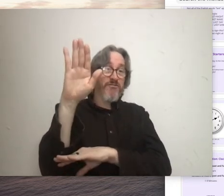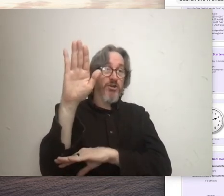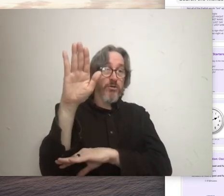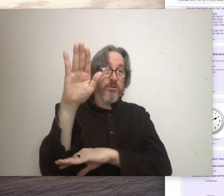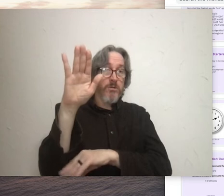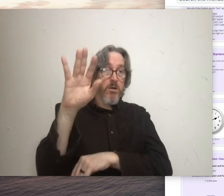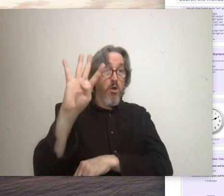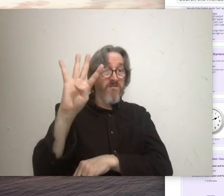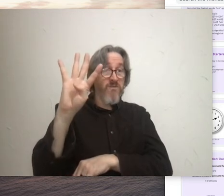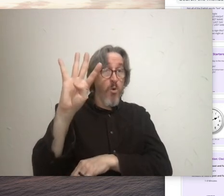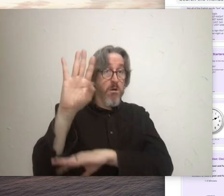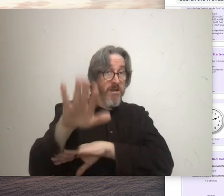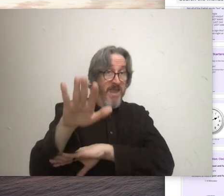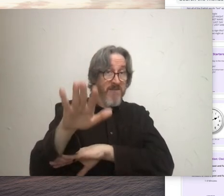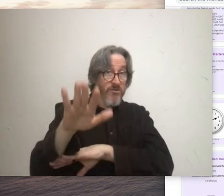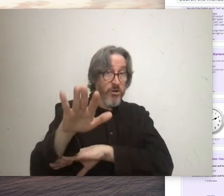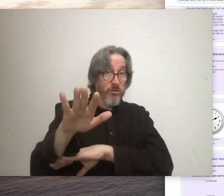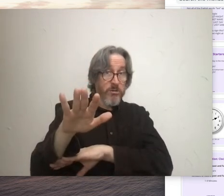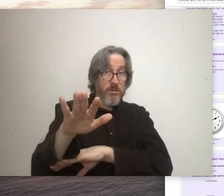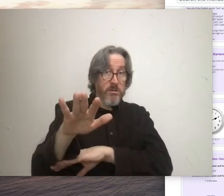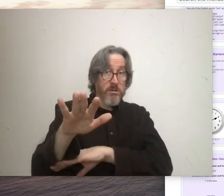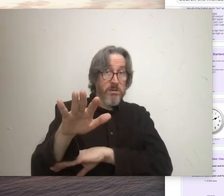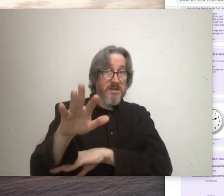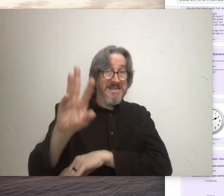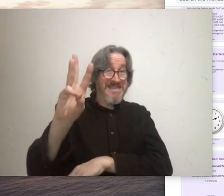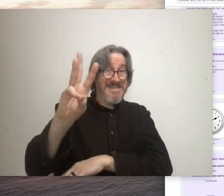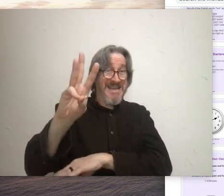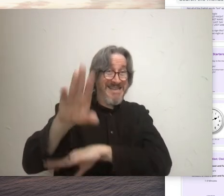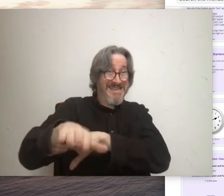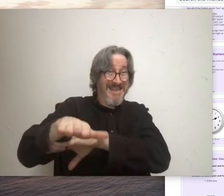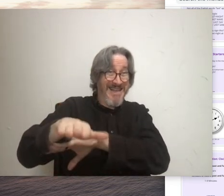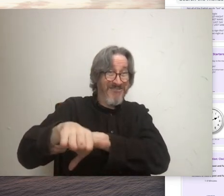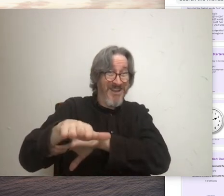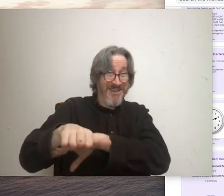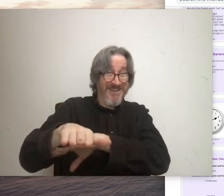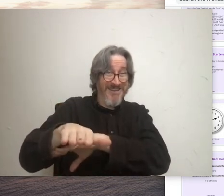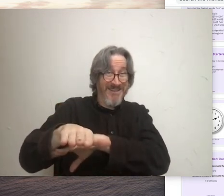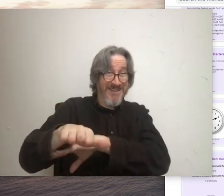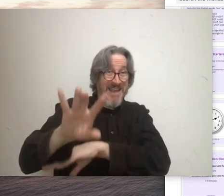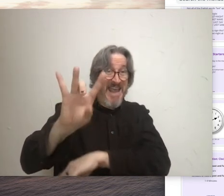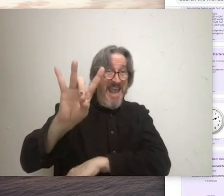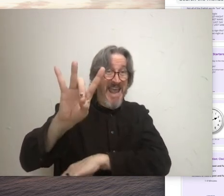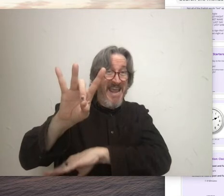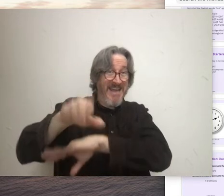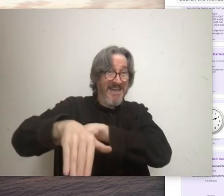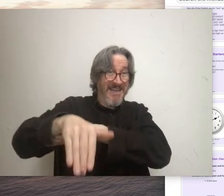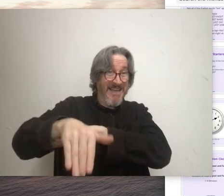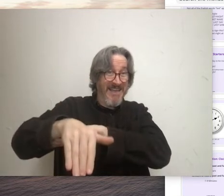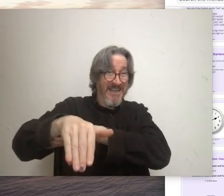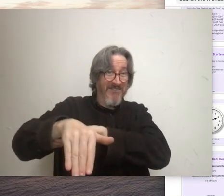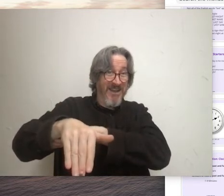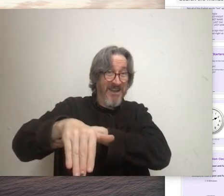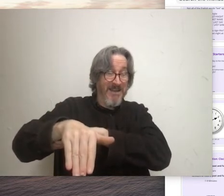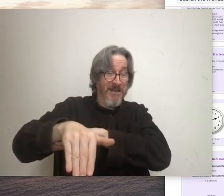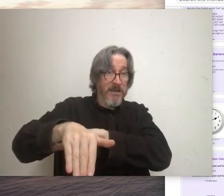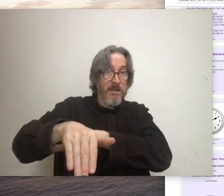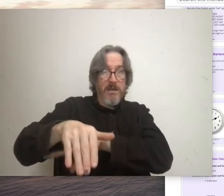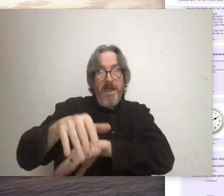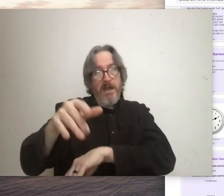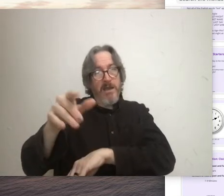in the afternoon, 4 in the afternoon, 6 in the evening, 8 in the